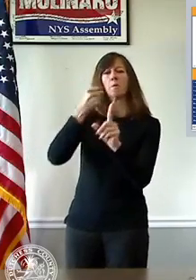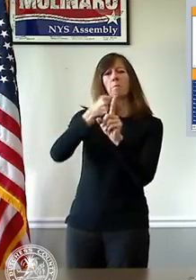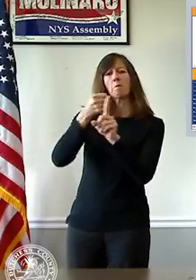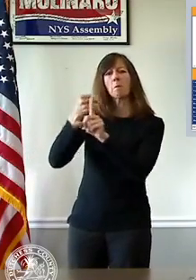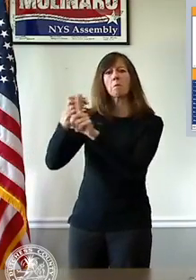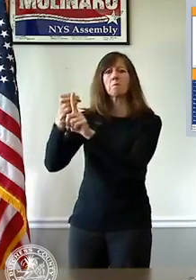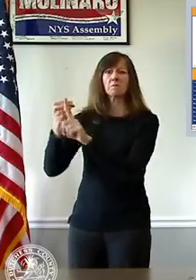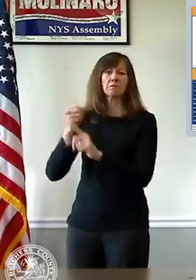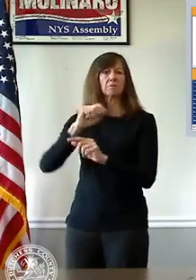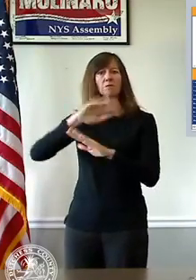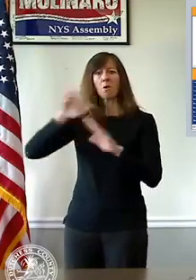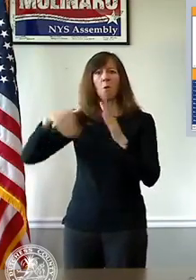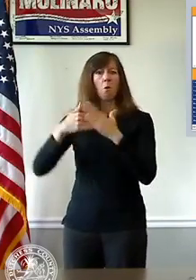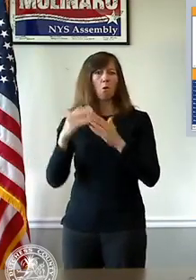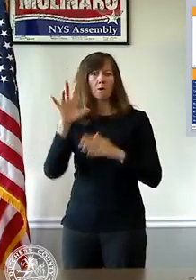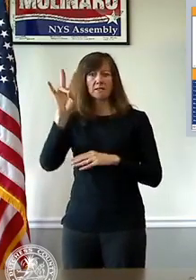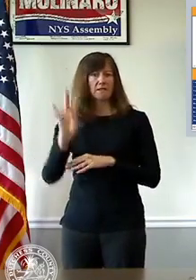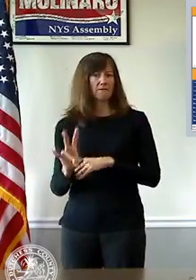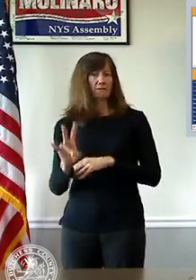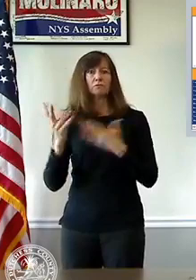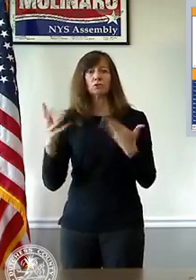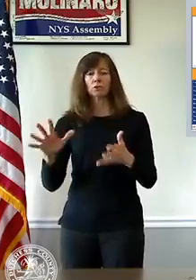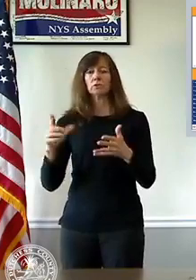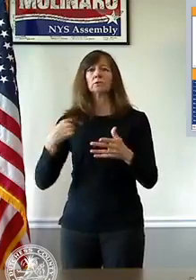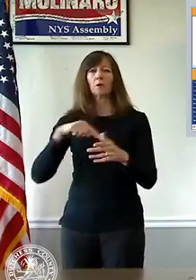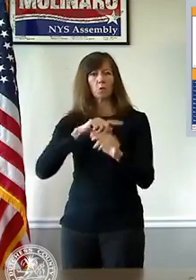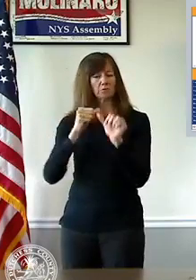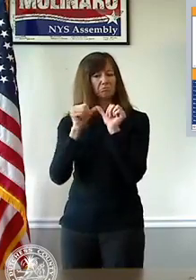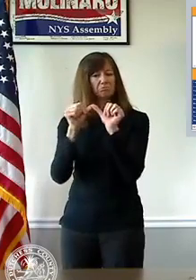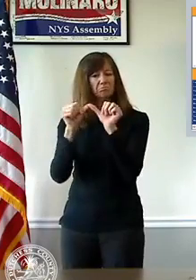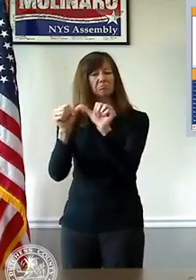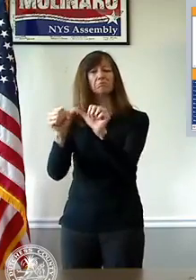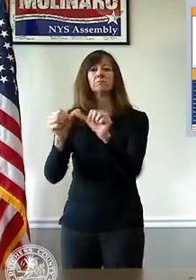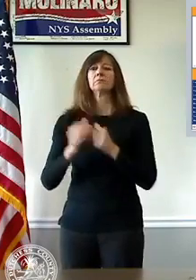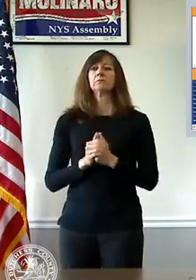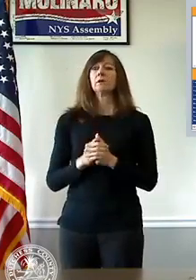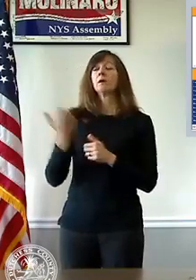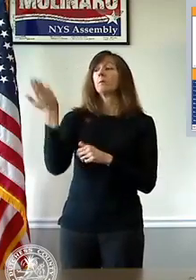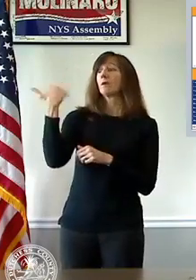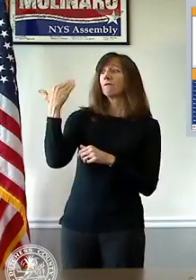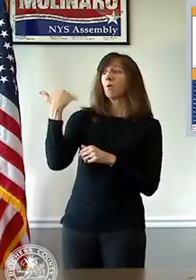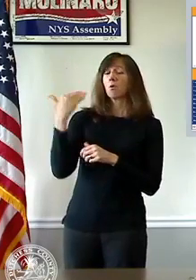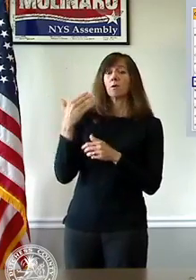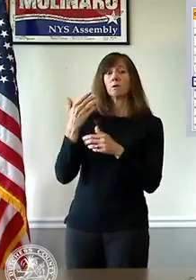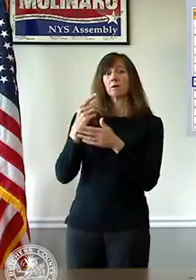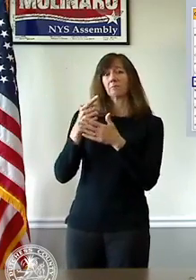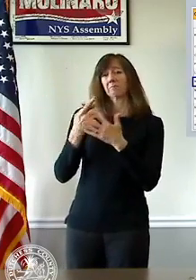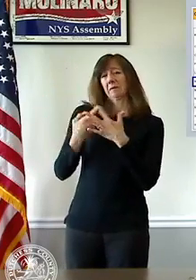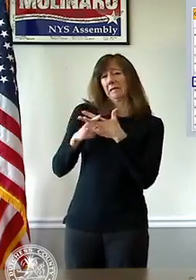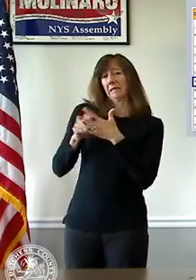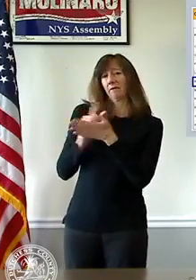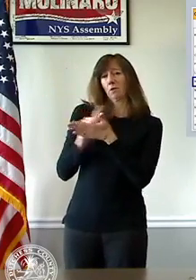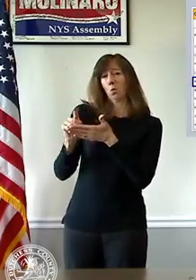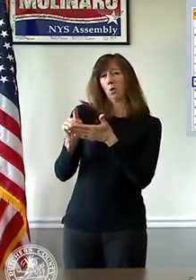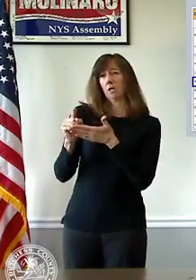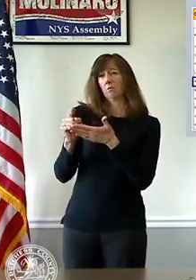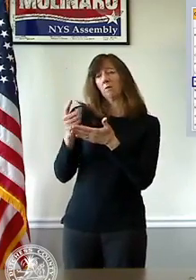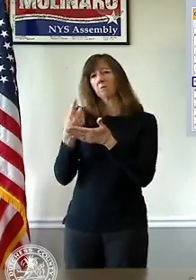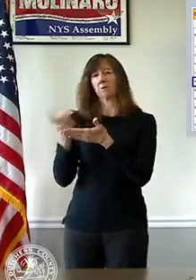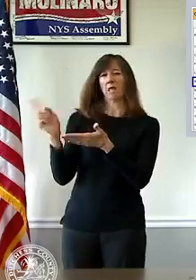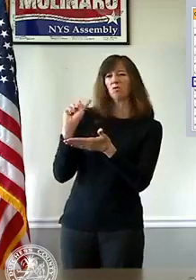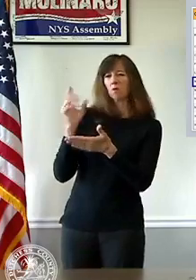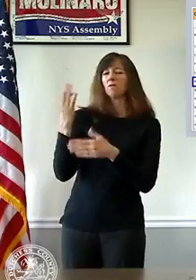holding within those 7 basic benchmarks. Now, earlier in the week, the state launched a new dashboard. Actually, it was late Friday. Launched a